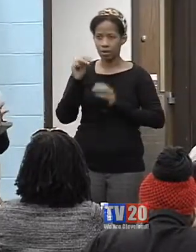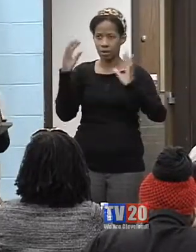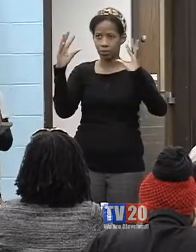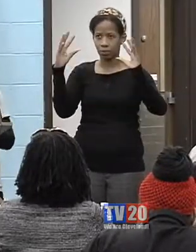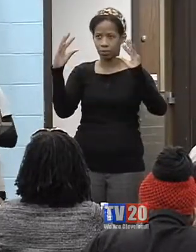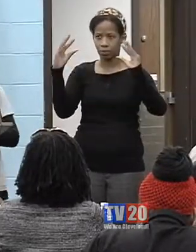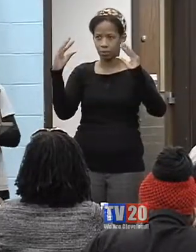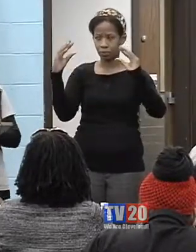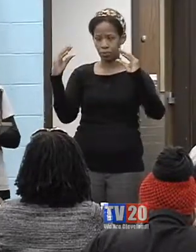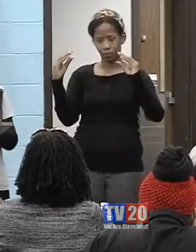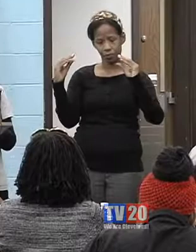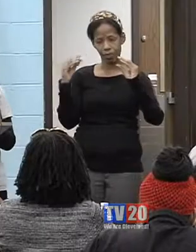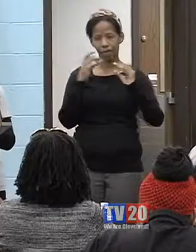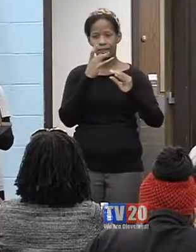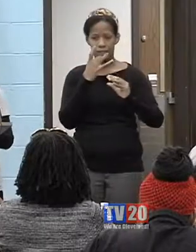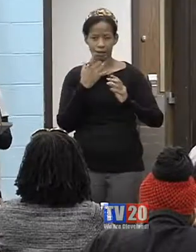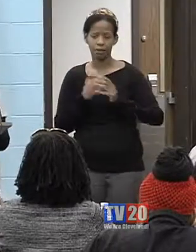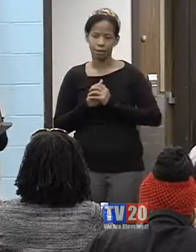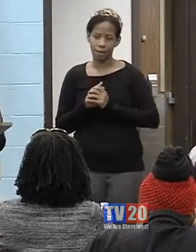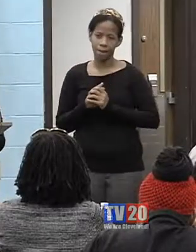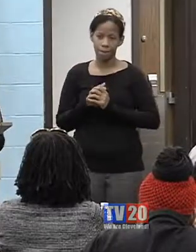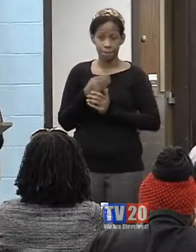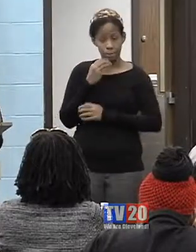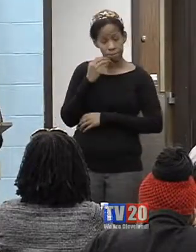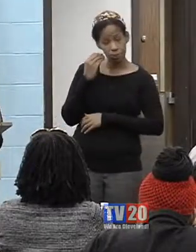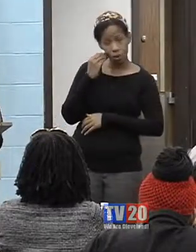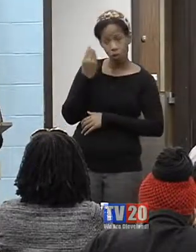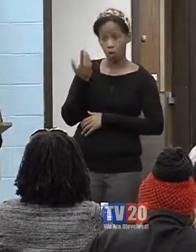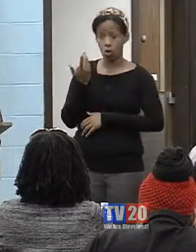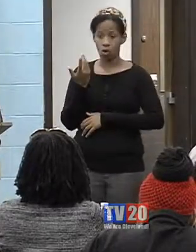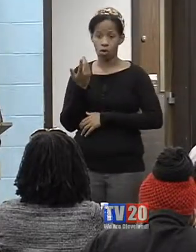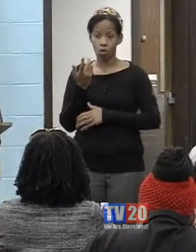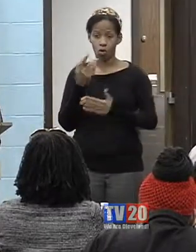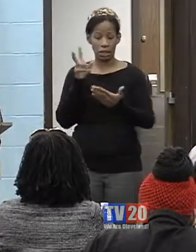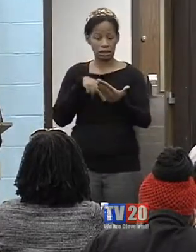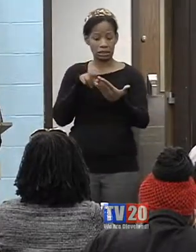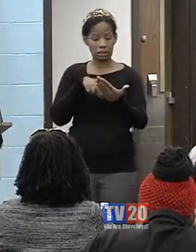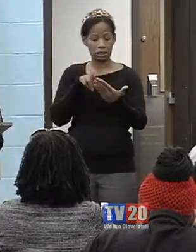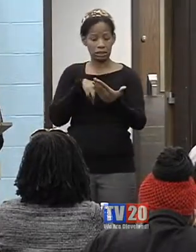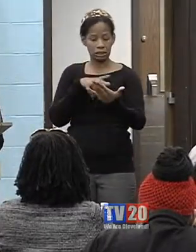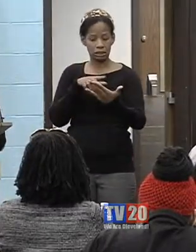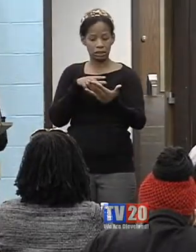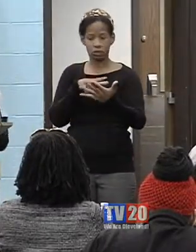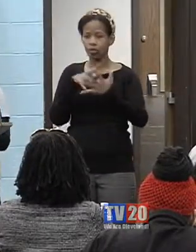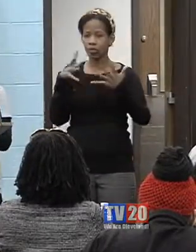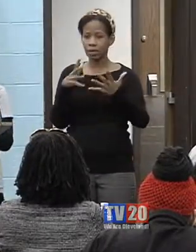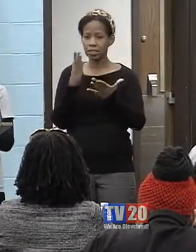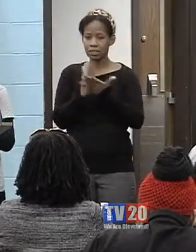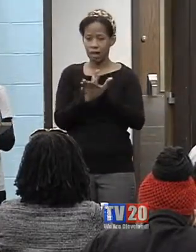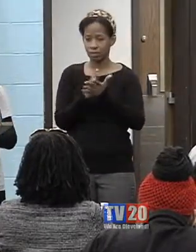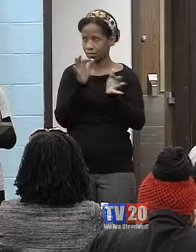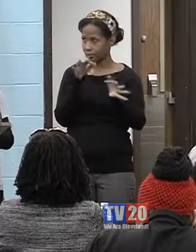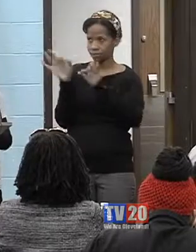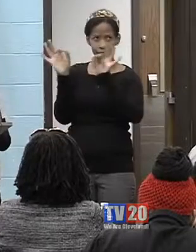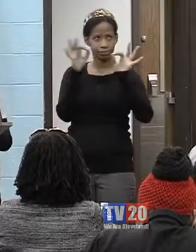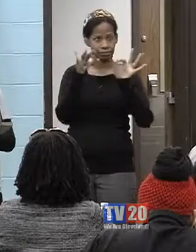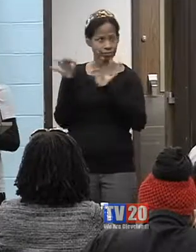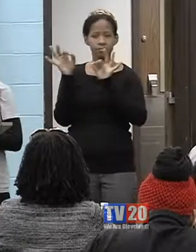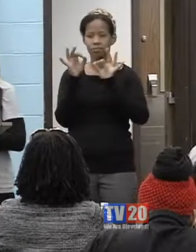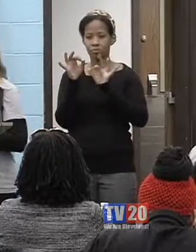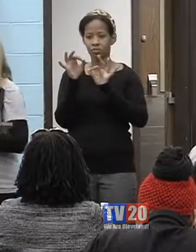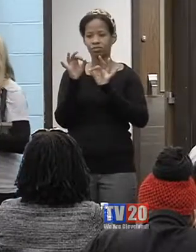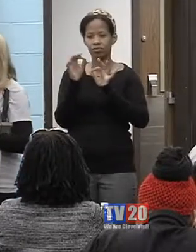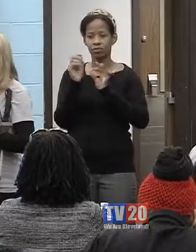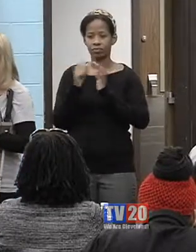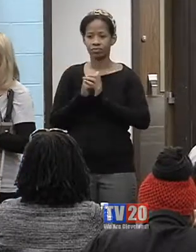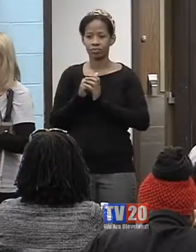not possible, but when you're at home, you're doing a task, have it below your eyes or behind your back.